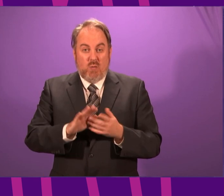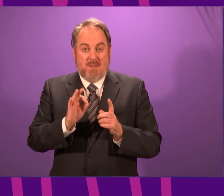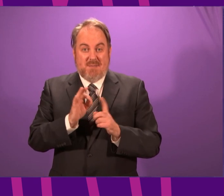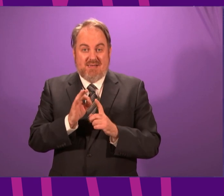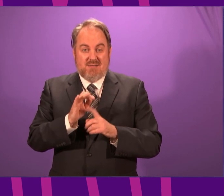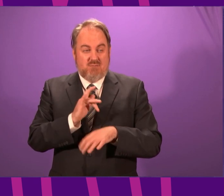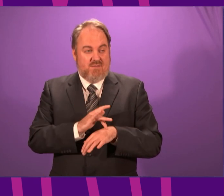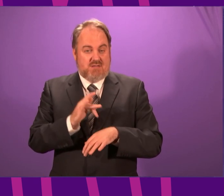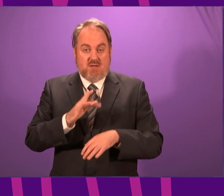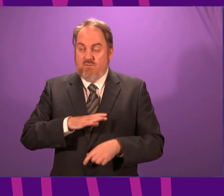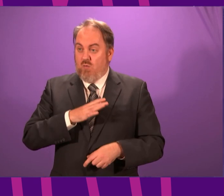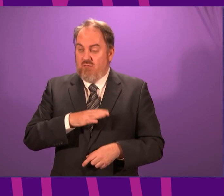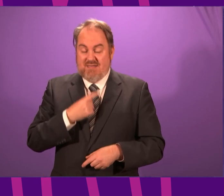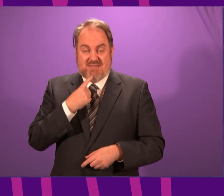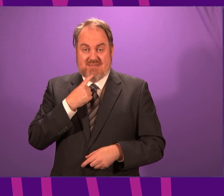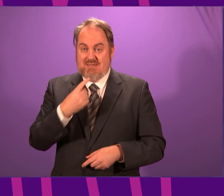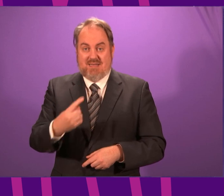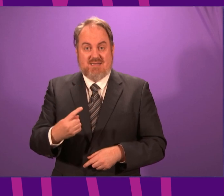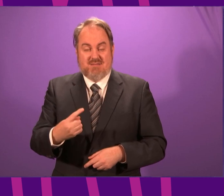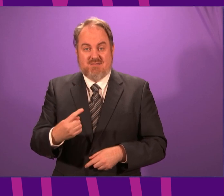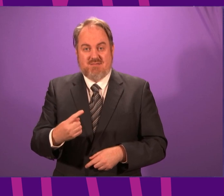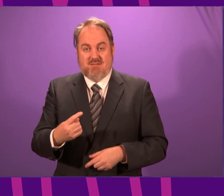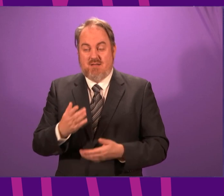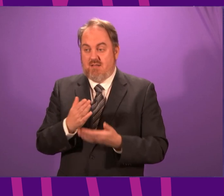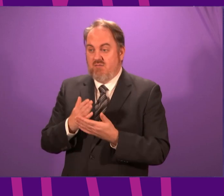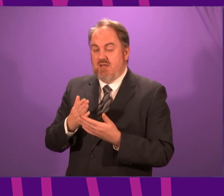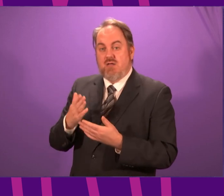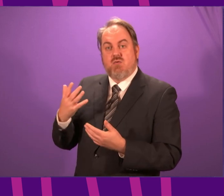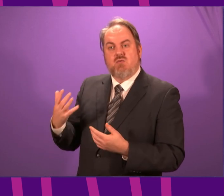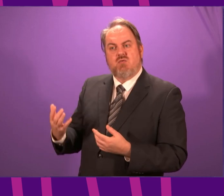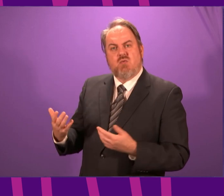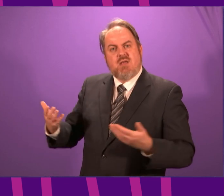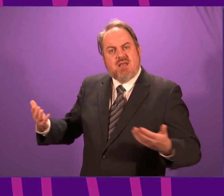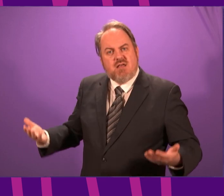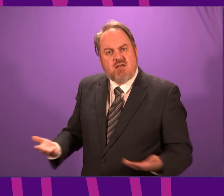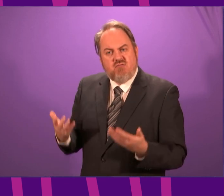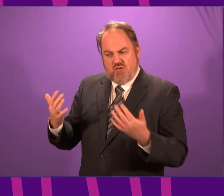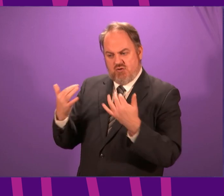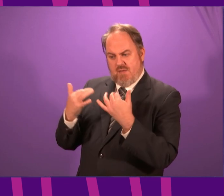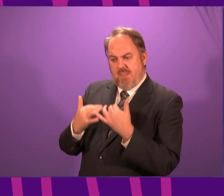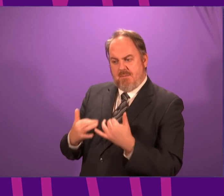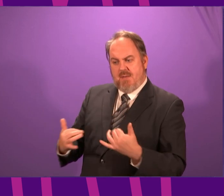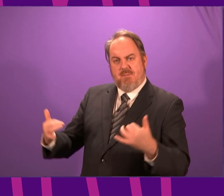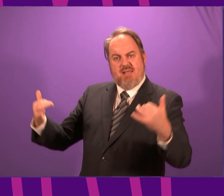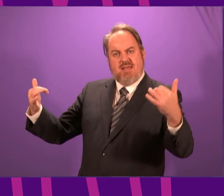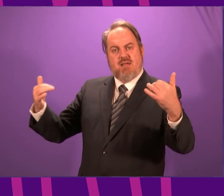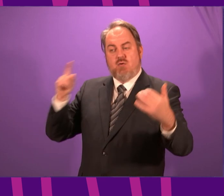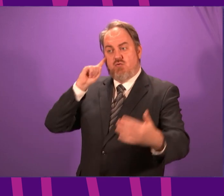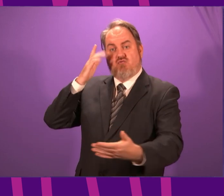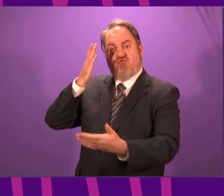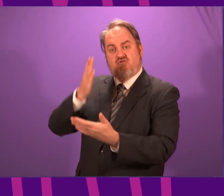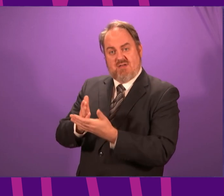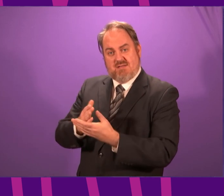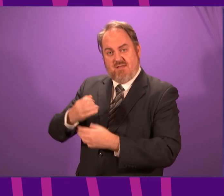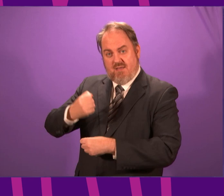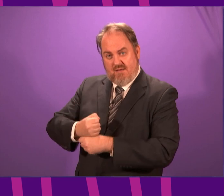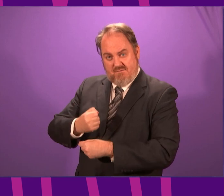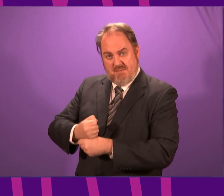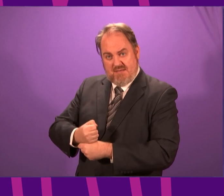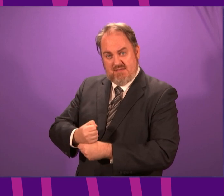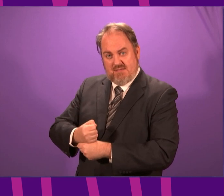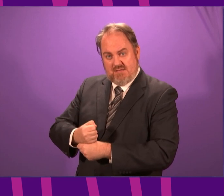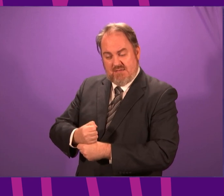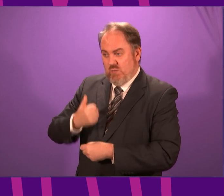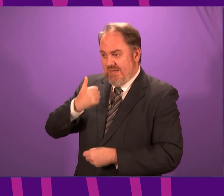case that in order to have public trust, which is absolutely essential when dealing with this issue, and